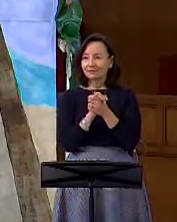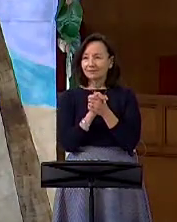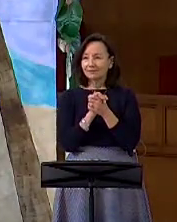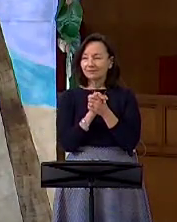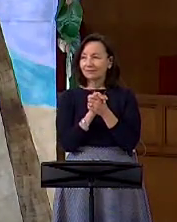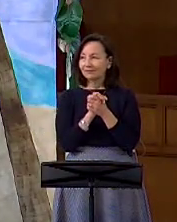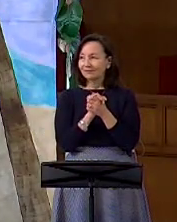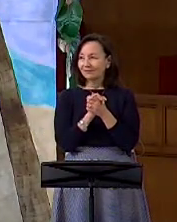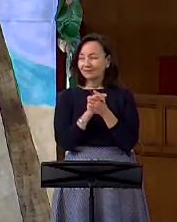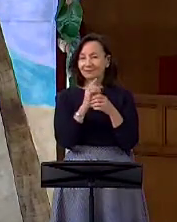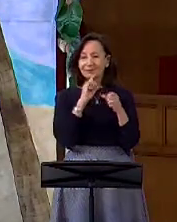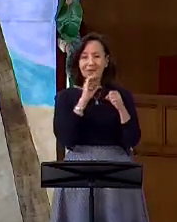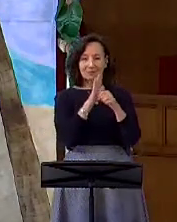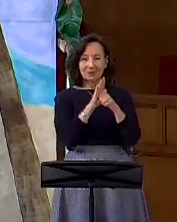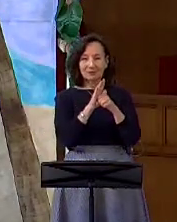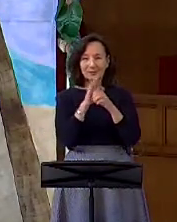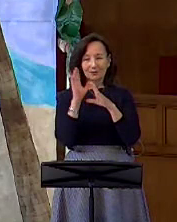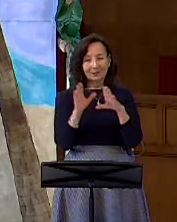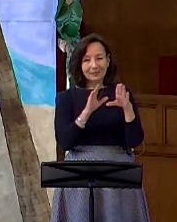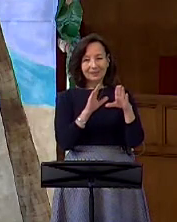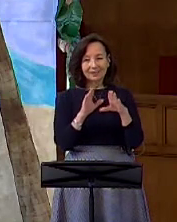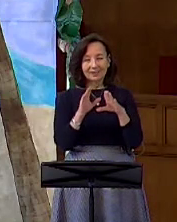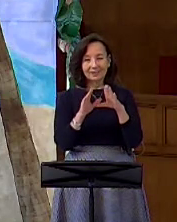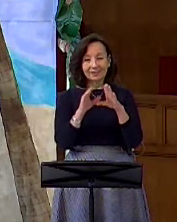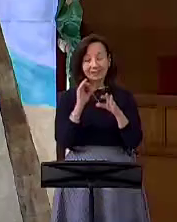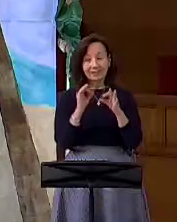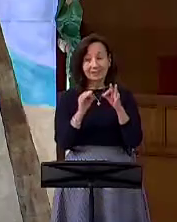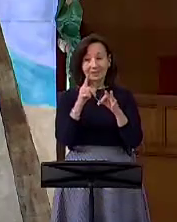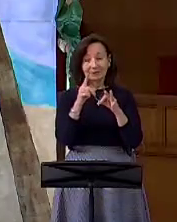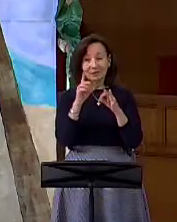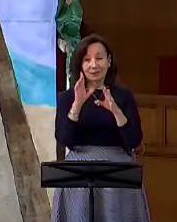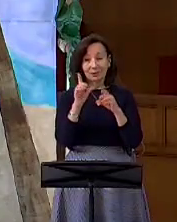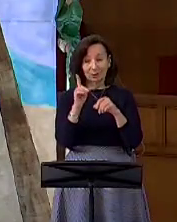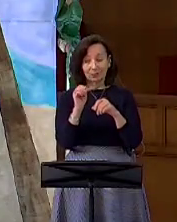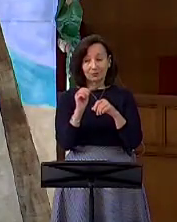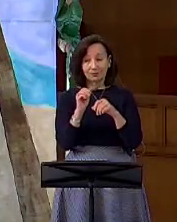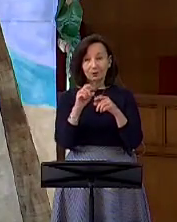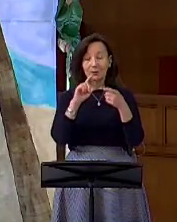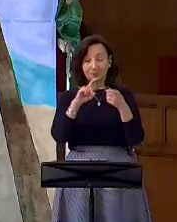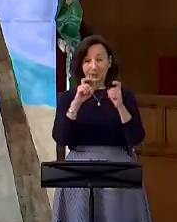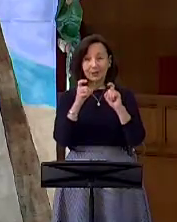Because I promise you, if you do, you will be changed.